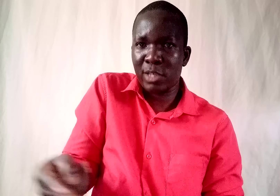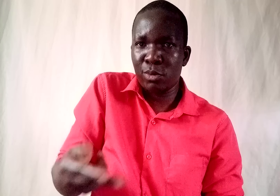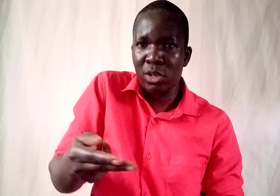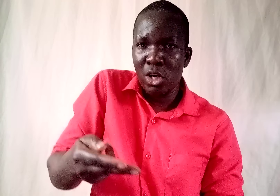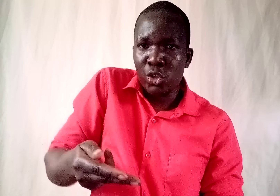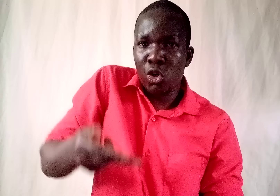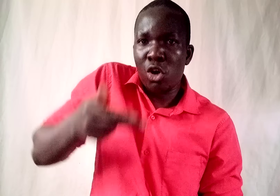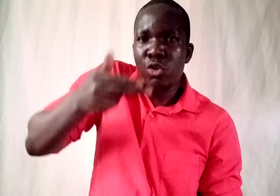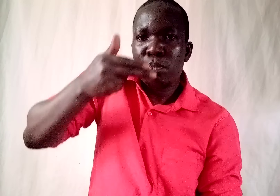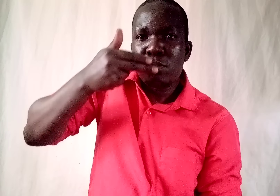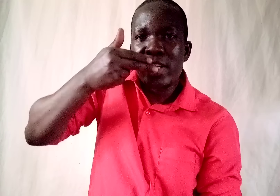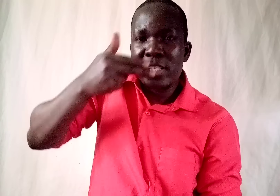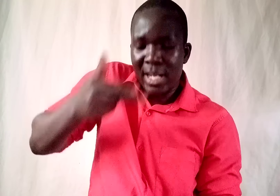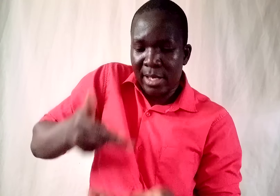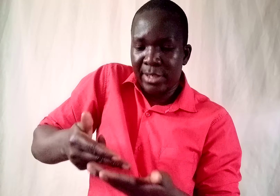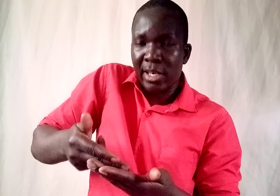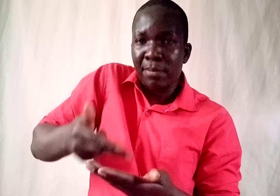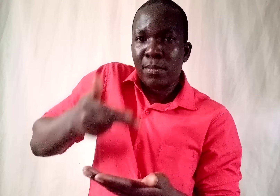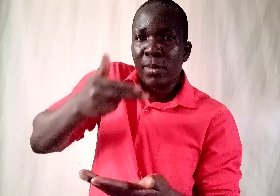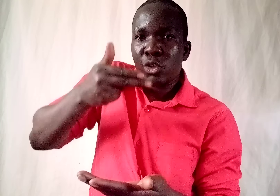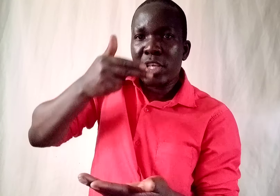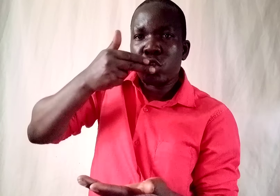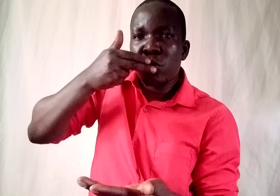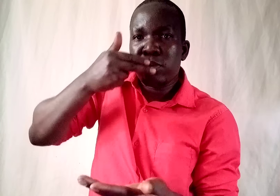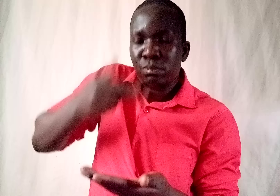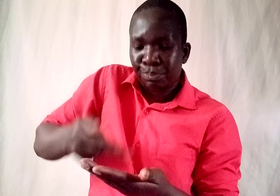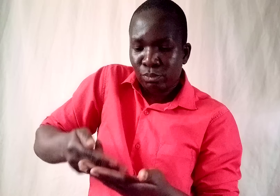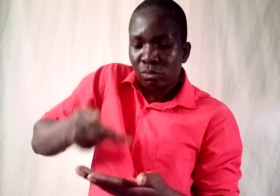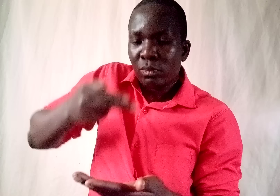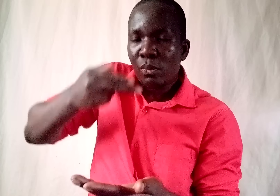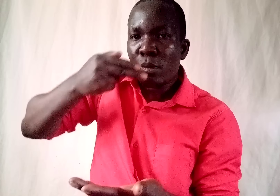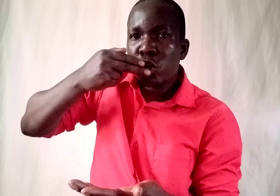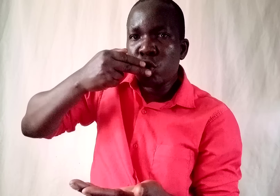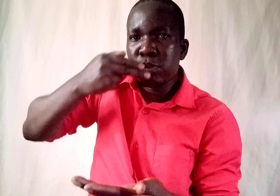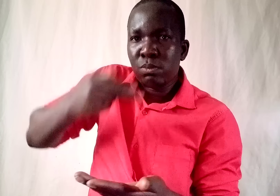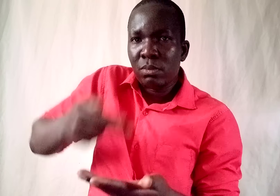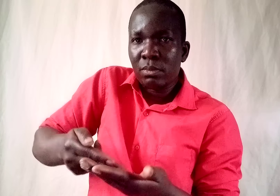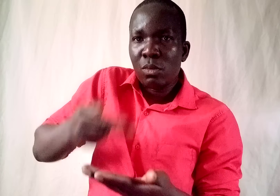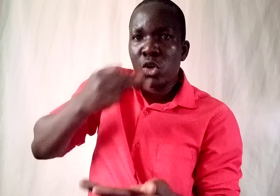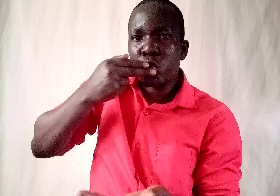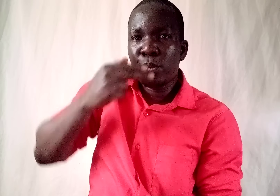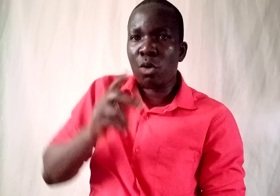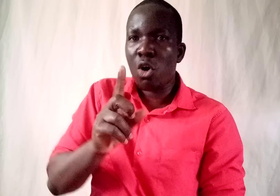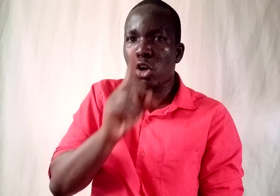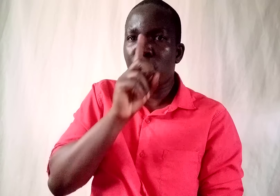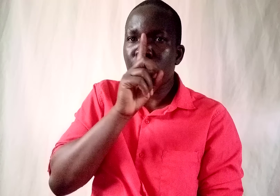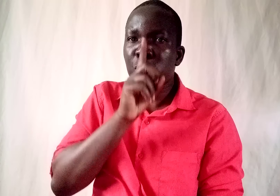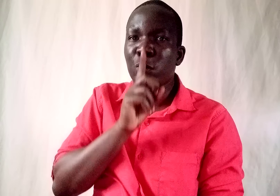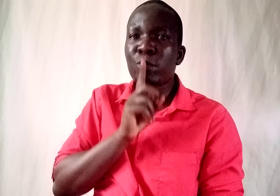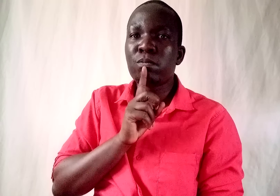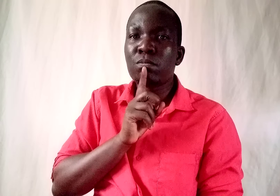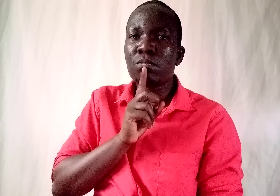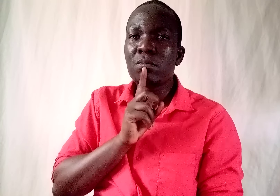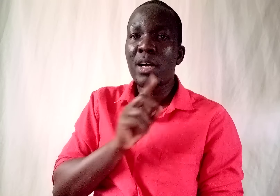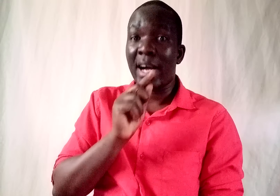spoon. So you bring it here like this. So this soup, soup, soup, or soup.